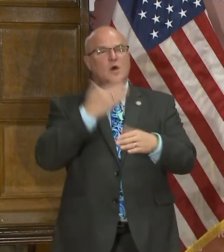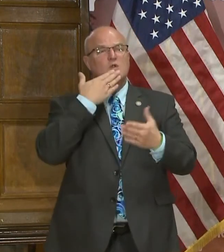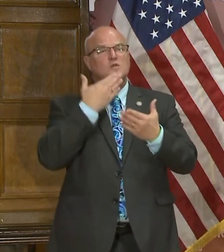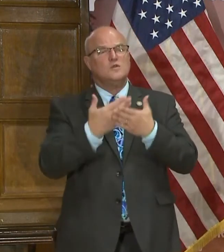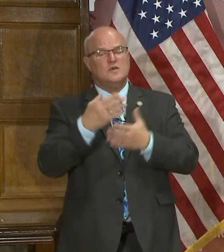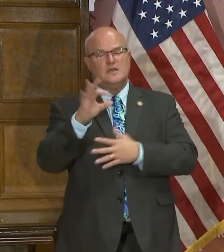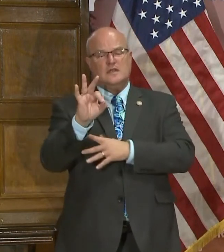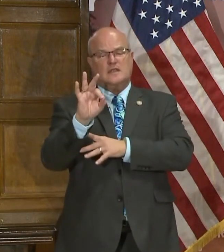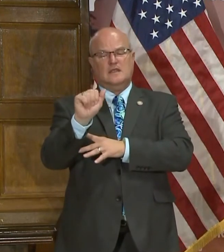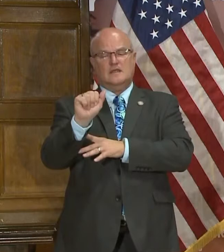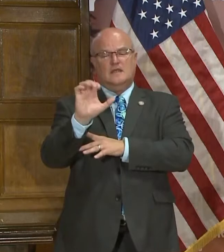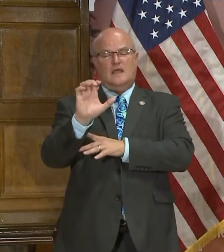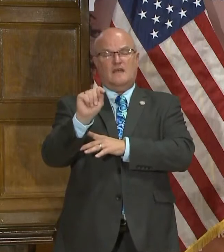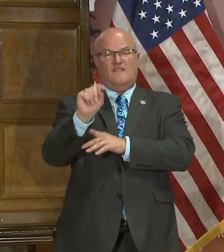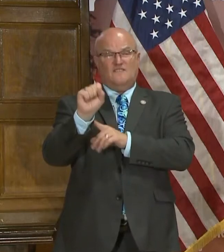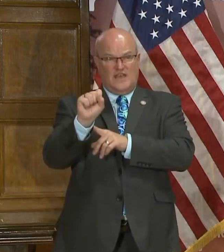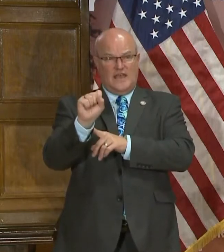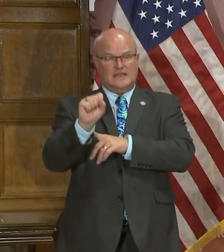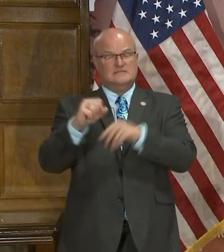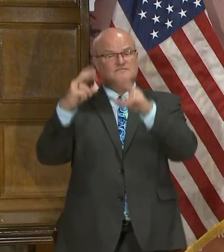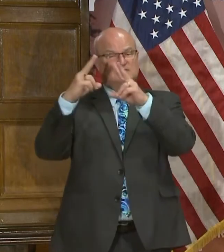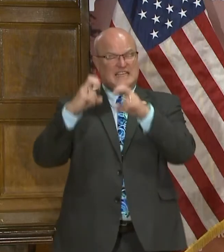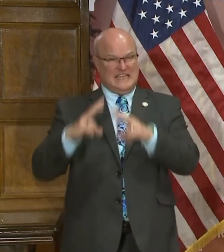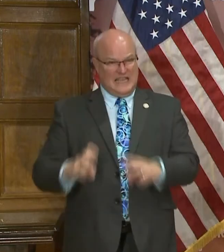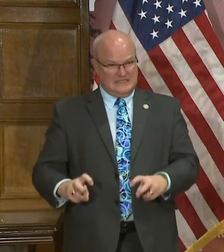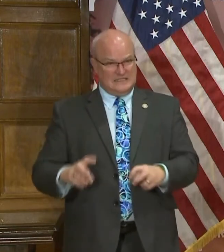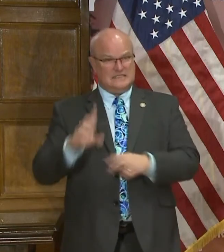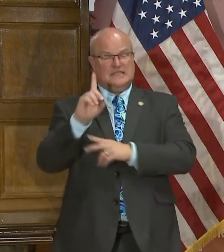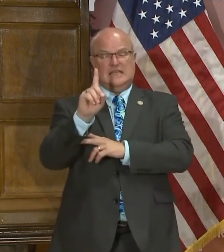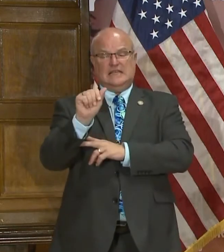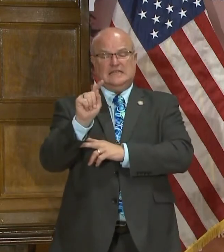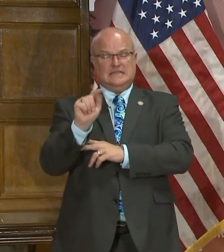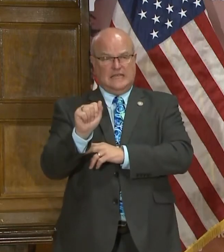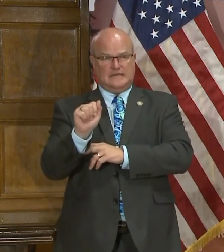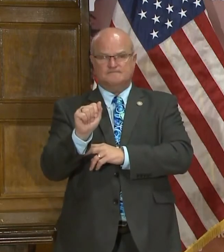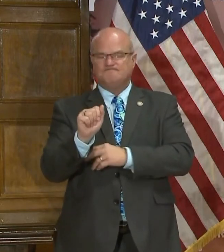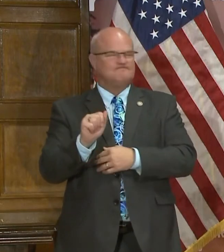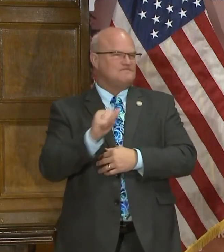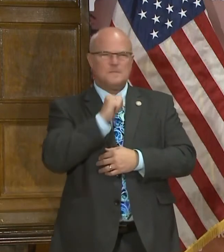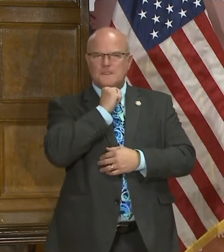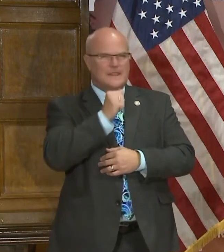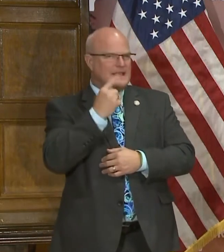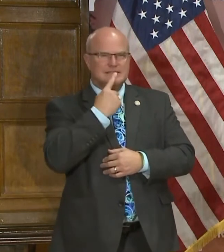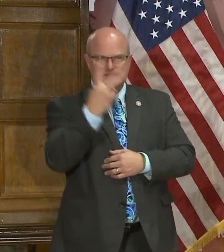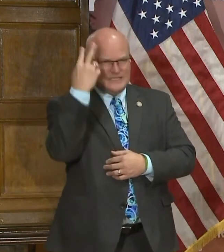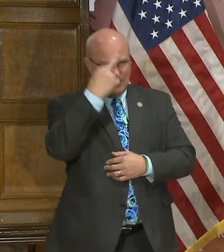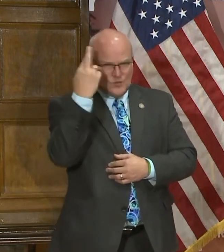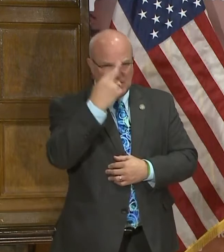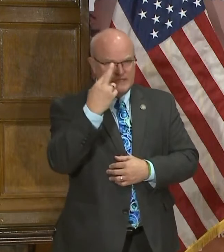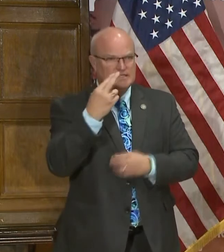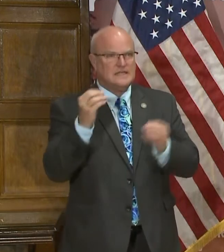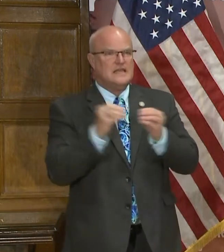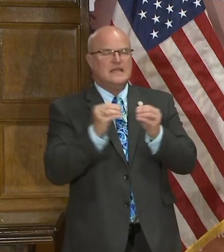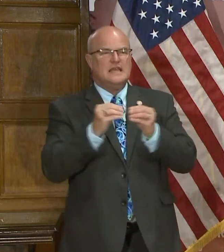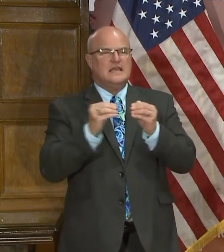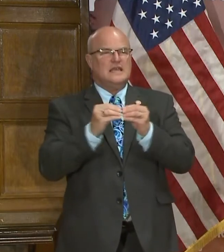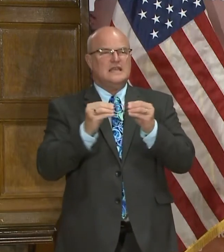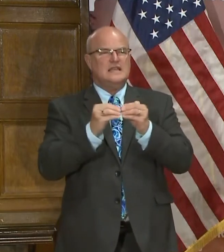and analysis, and so we don't see a justification for any